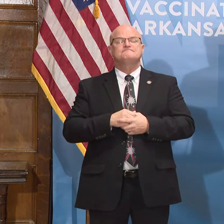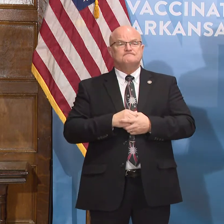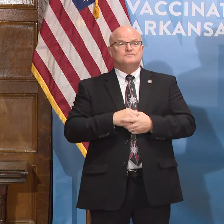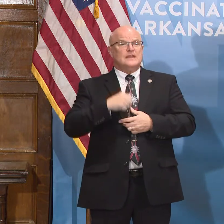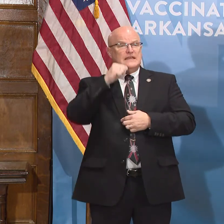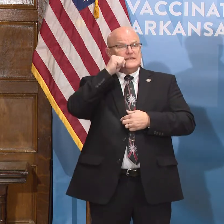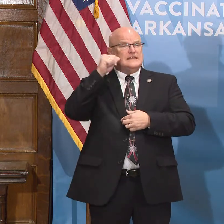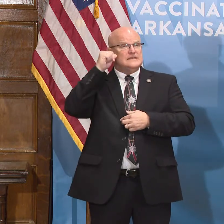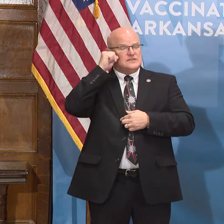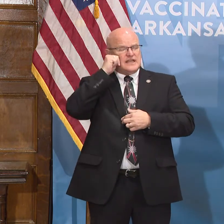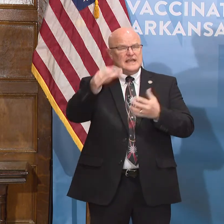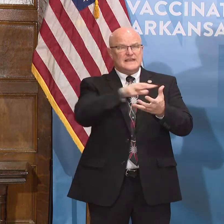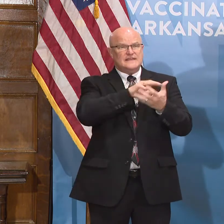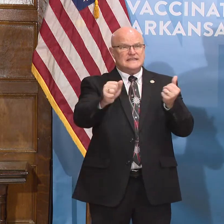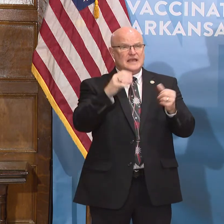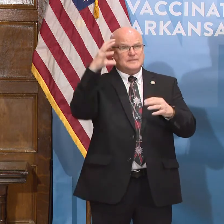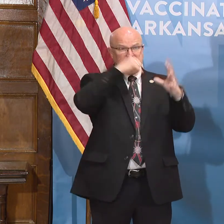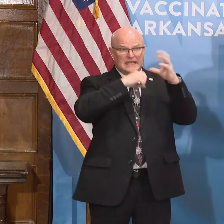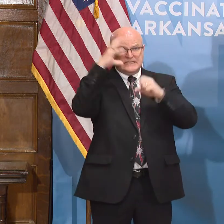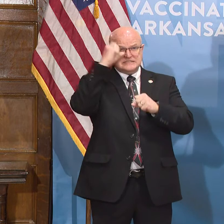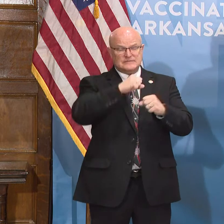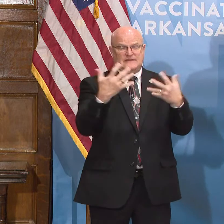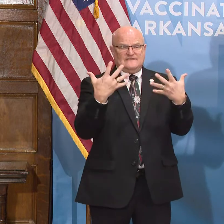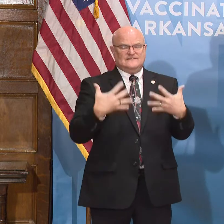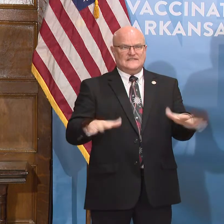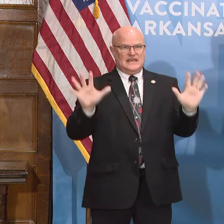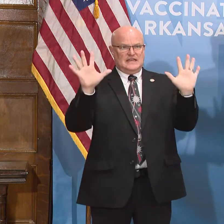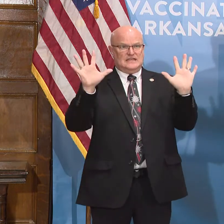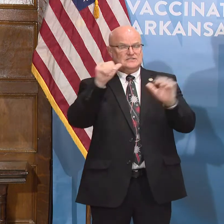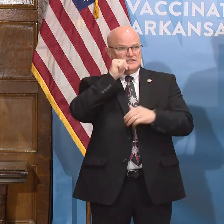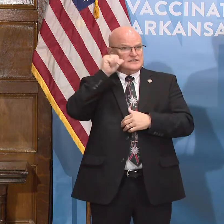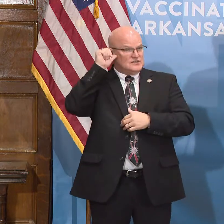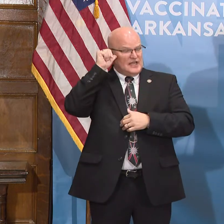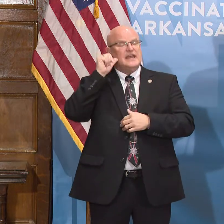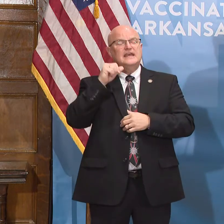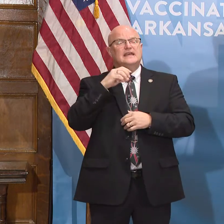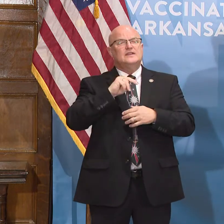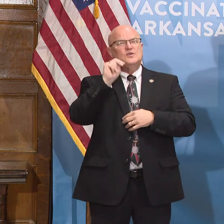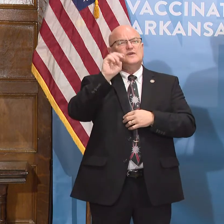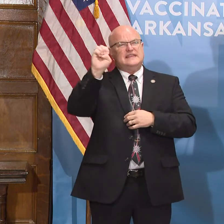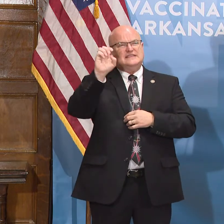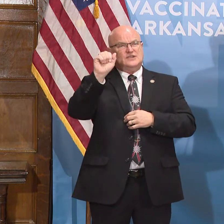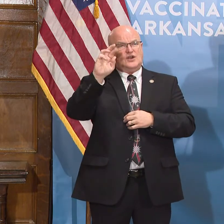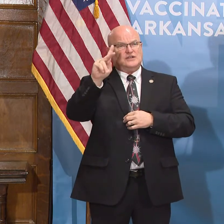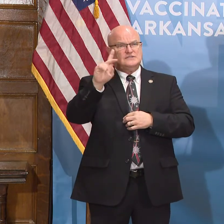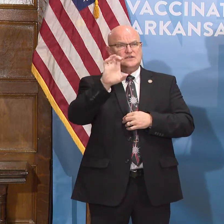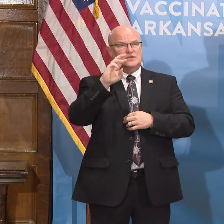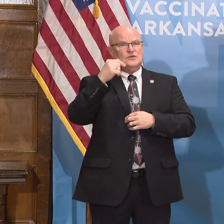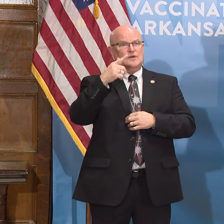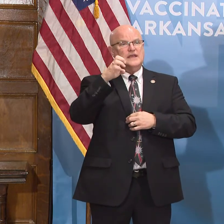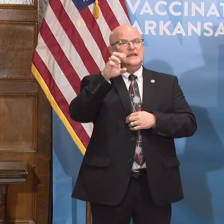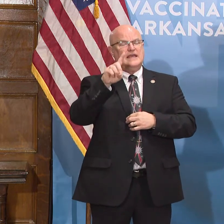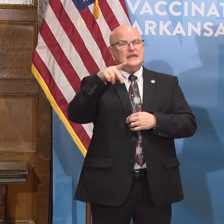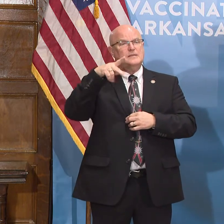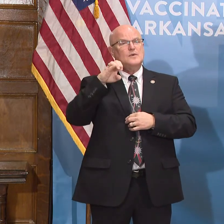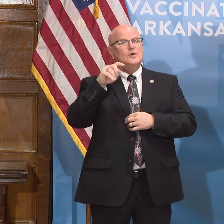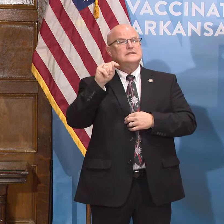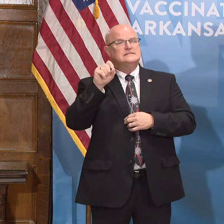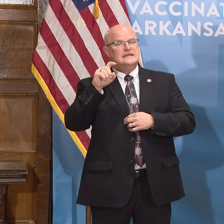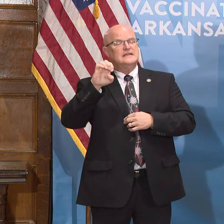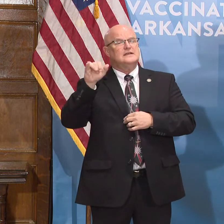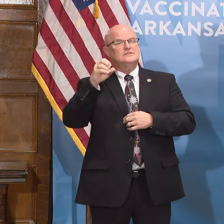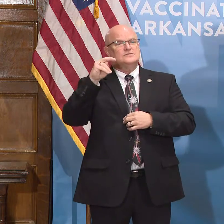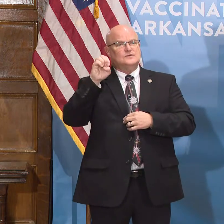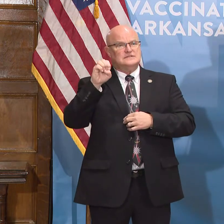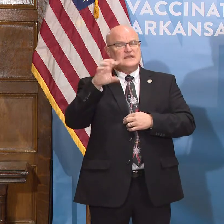the damage estimates for the tornado and the storm damage in northeast Arkansas, which is Craighead, Poinsett, Jackson,